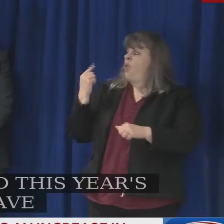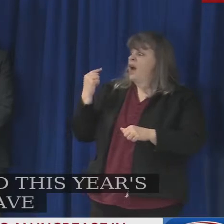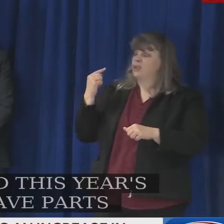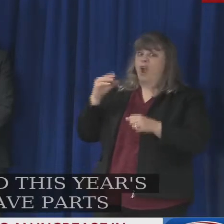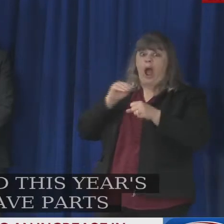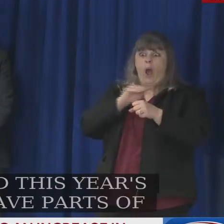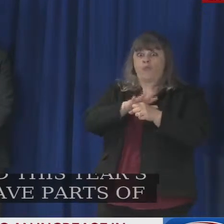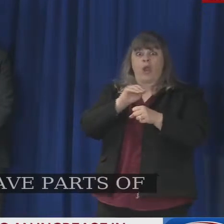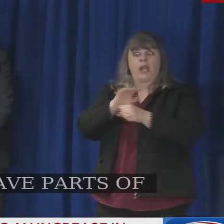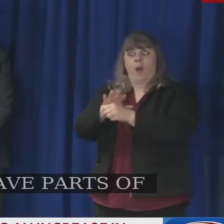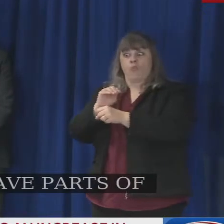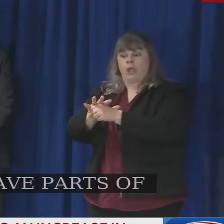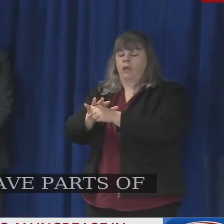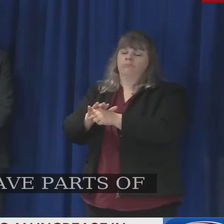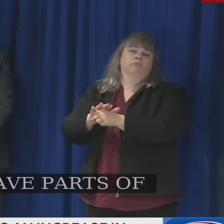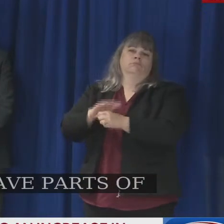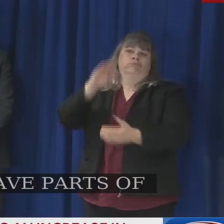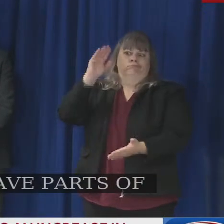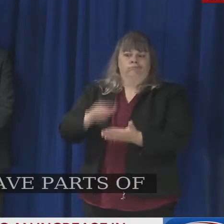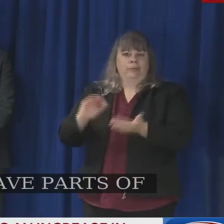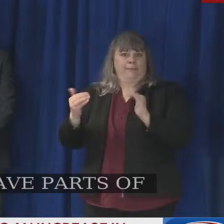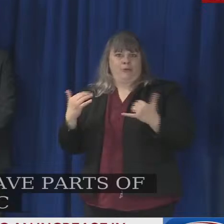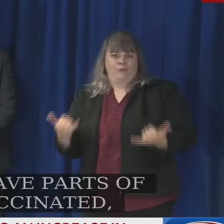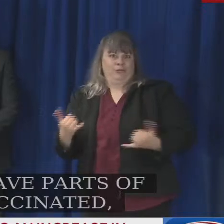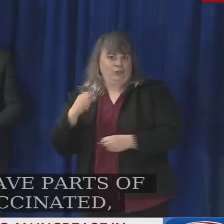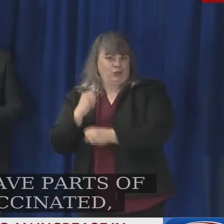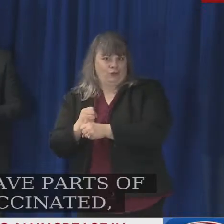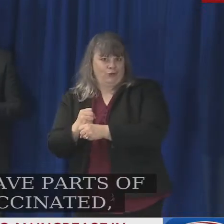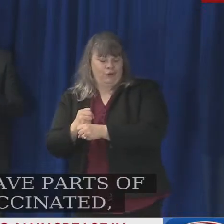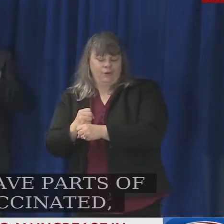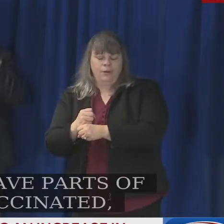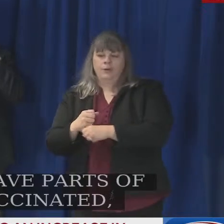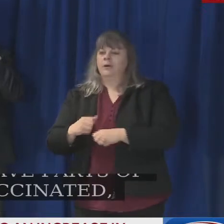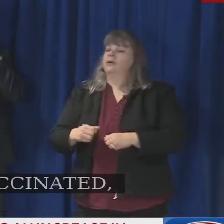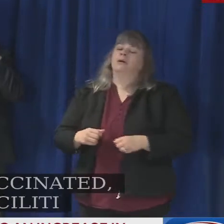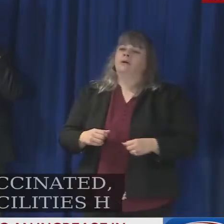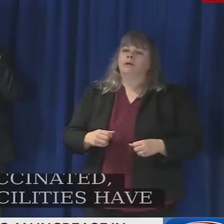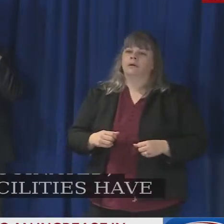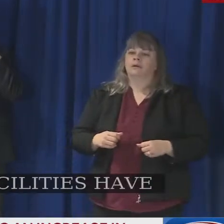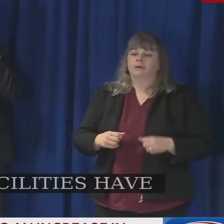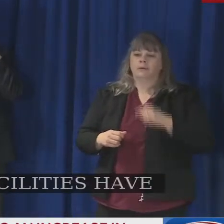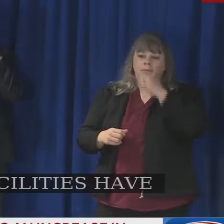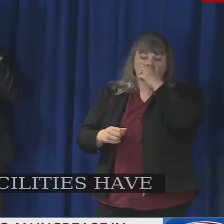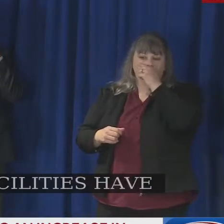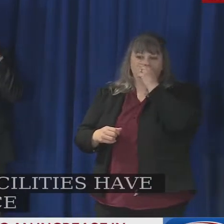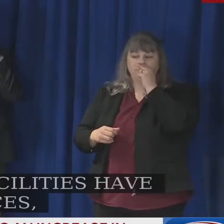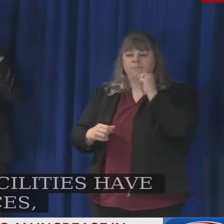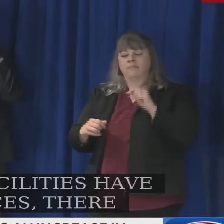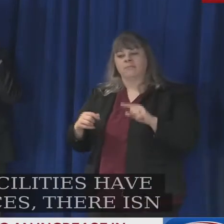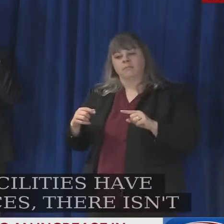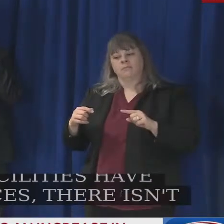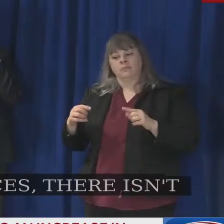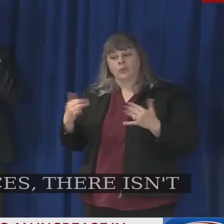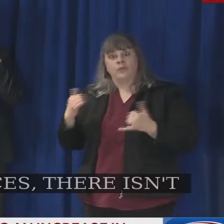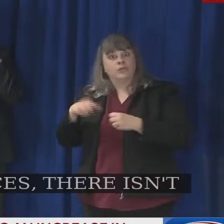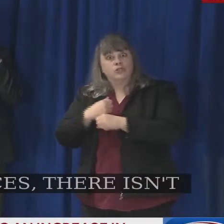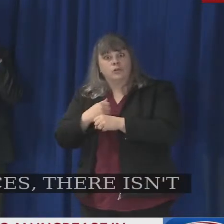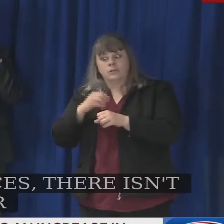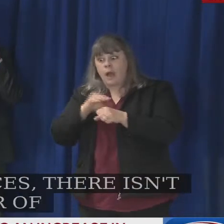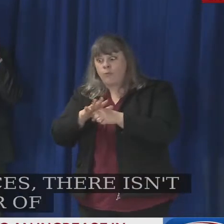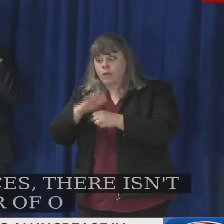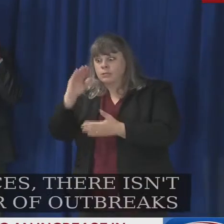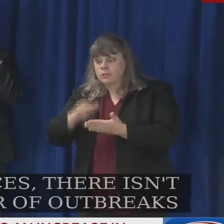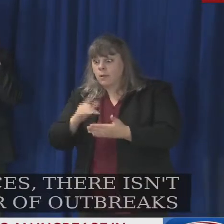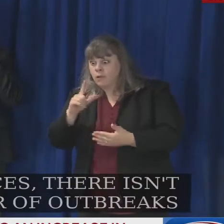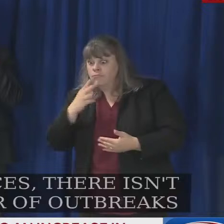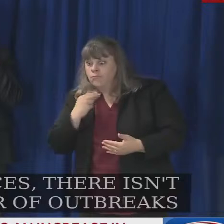summer at this time, even with all of the low cases. That, even that, even though there, all of these numbers are, I mean, the